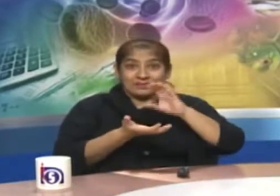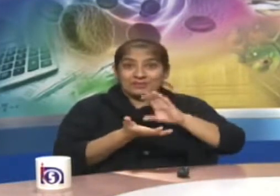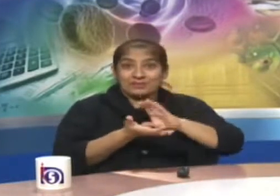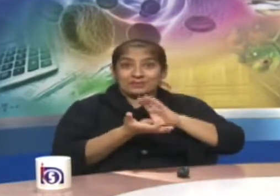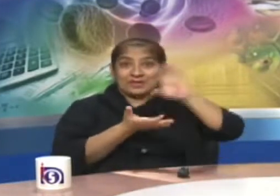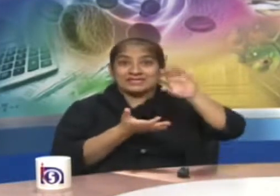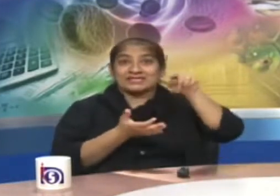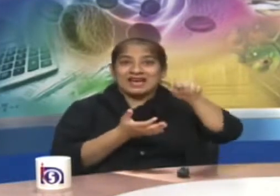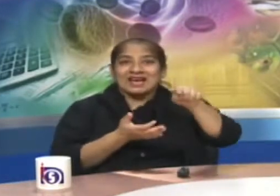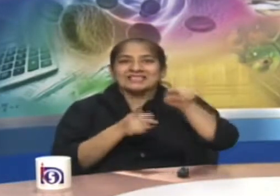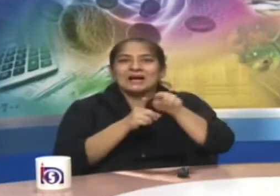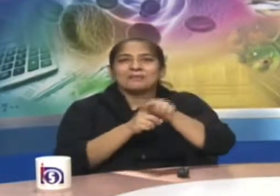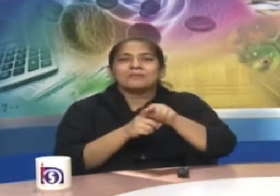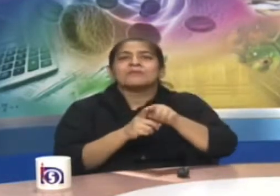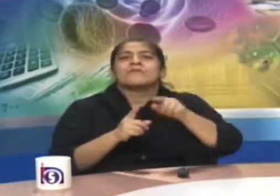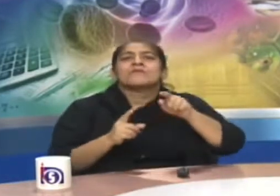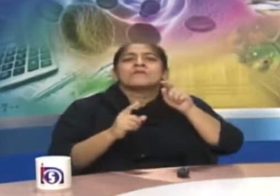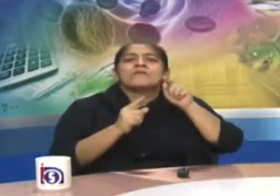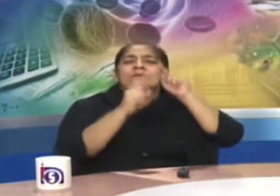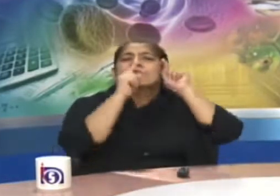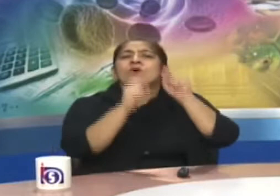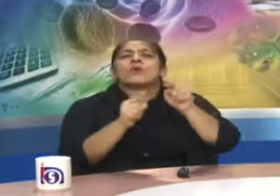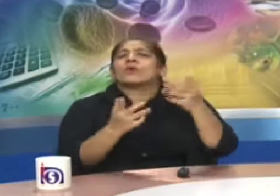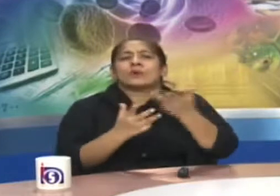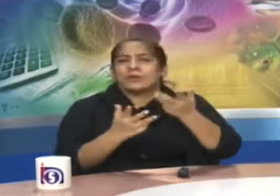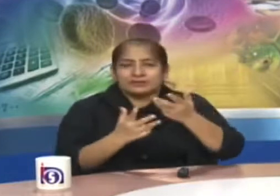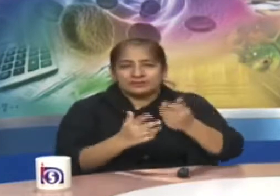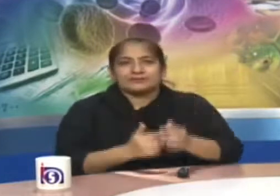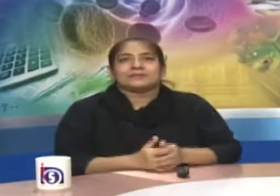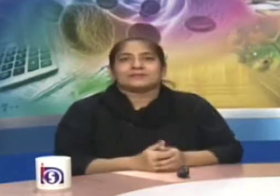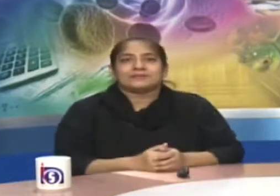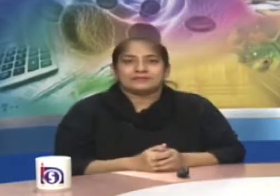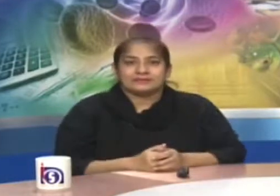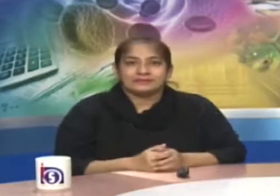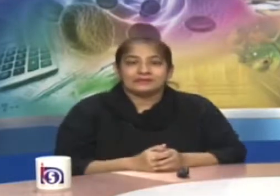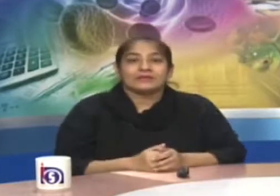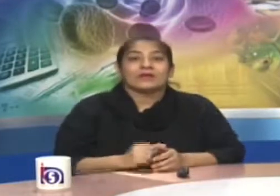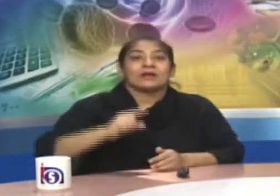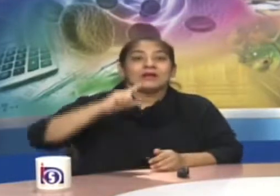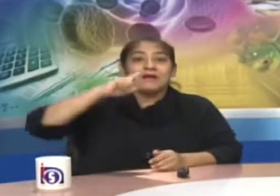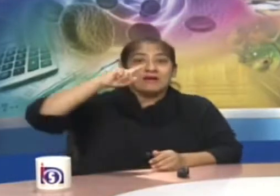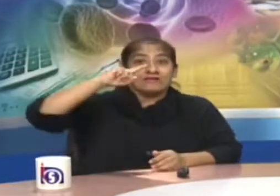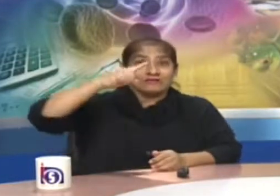Now we will discuss the advantages of stock exchange to the investors.